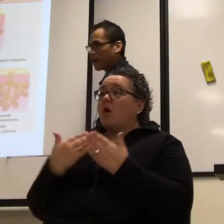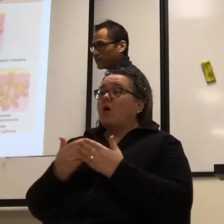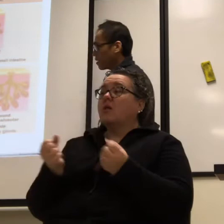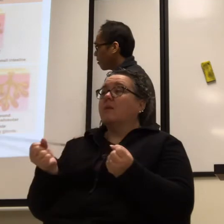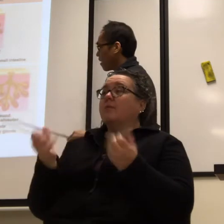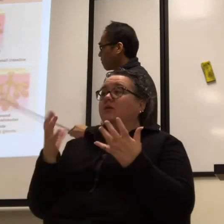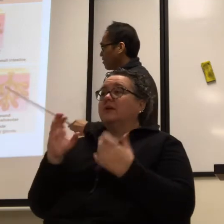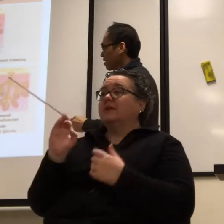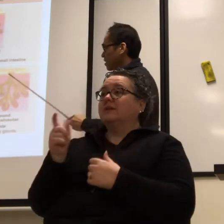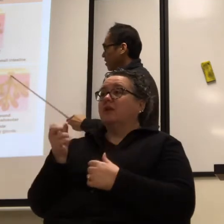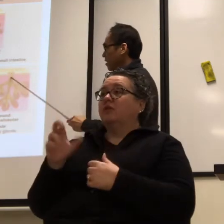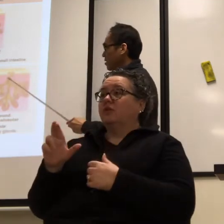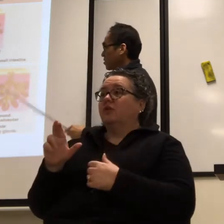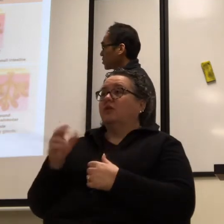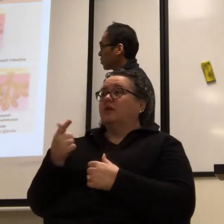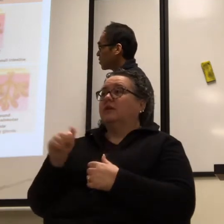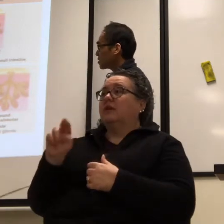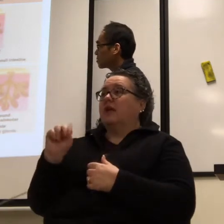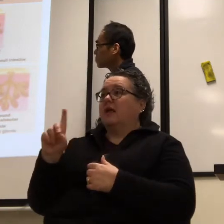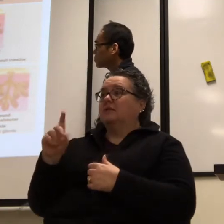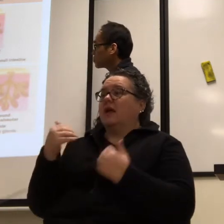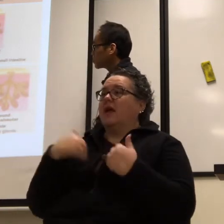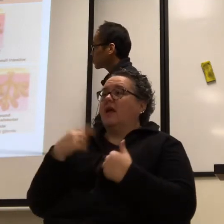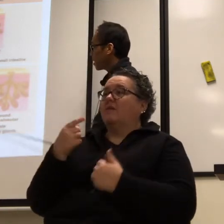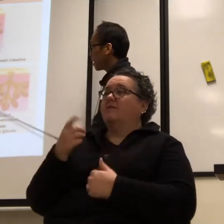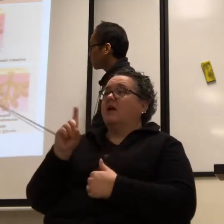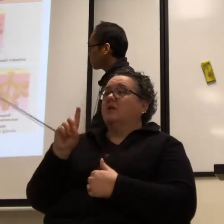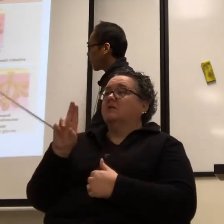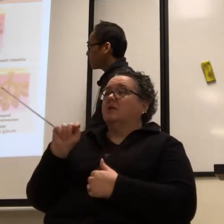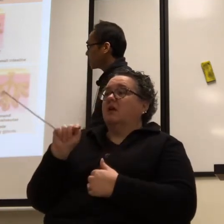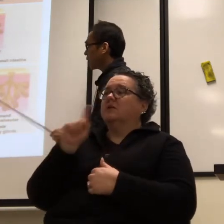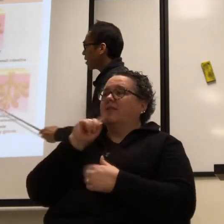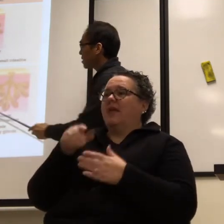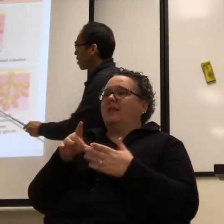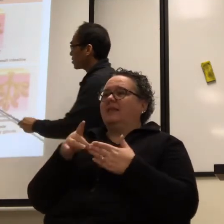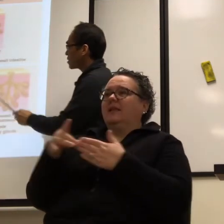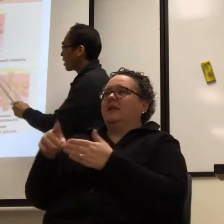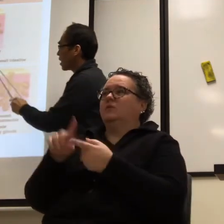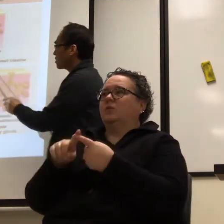multicellular glands. They all have ducts that lead to the surface. Yeah, I've been